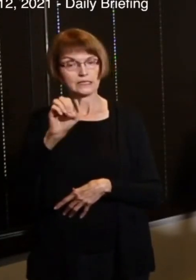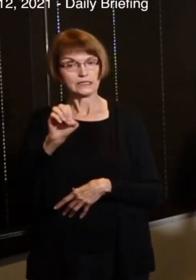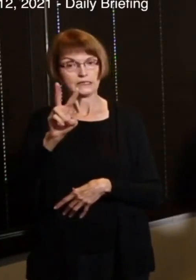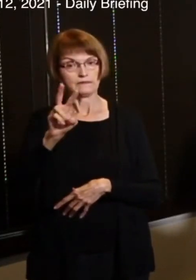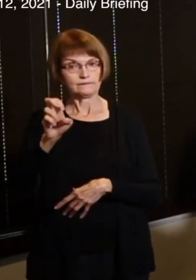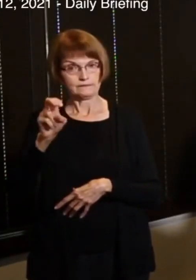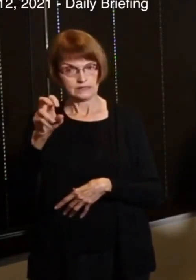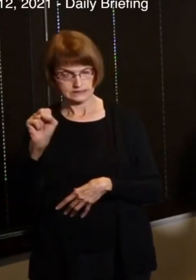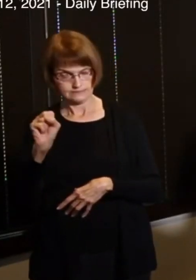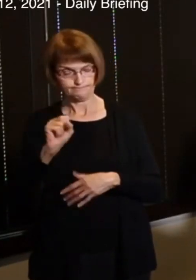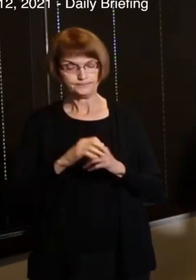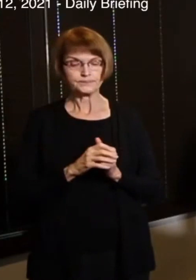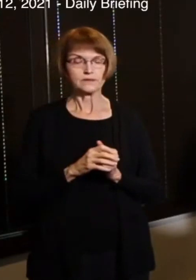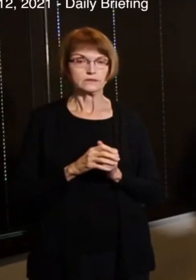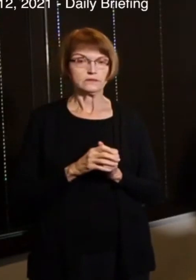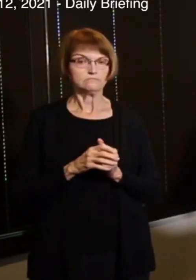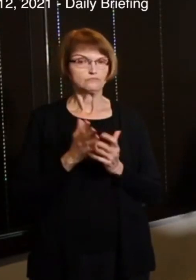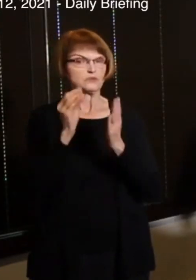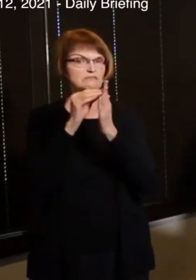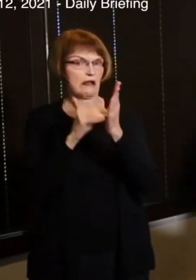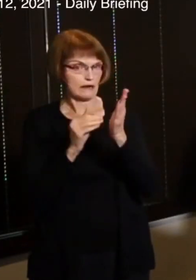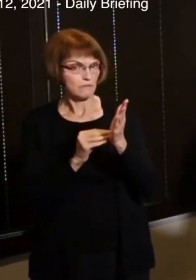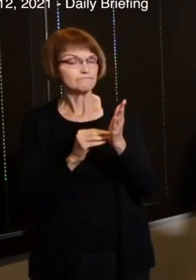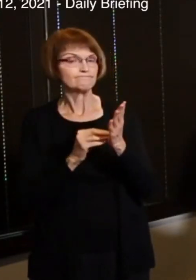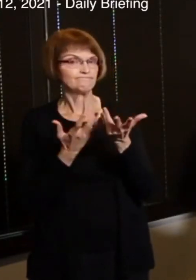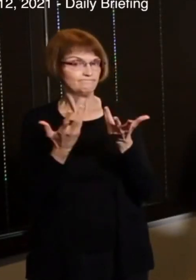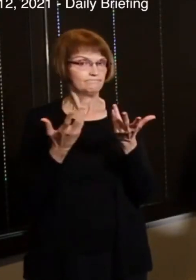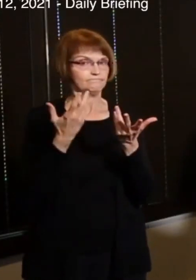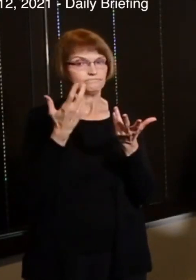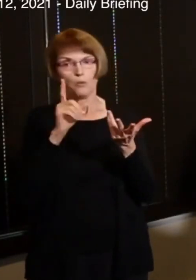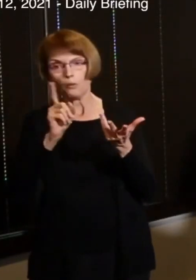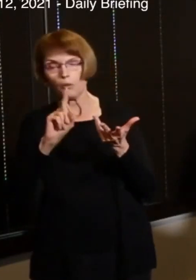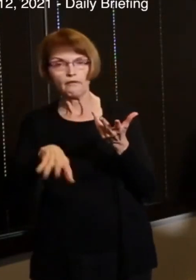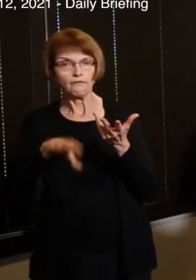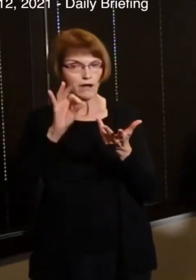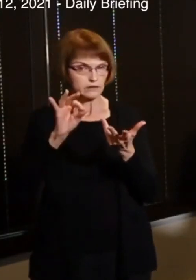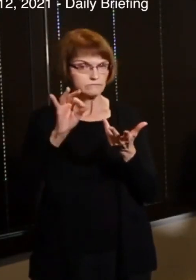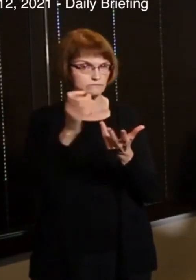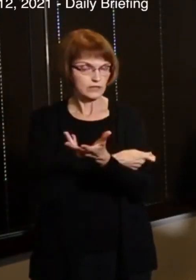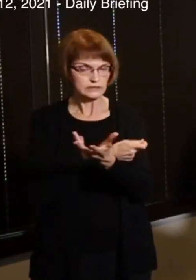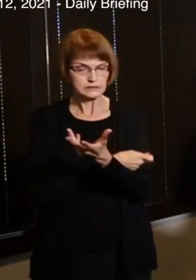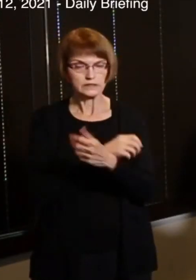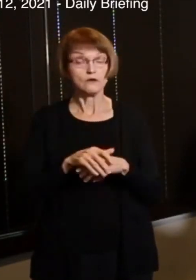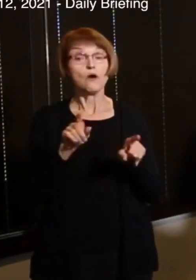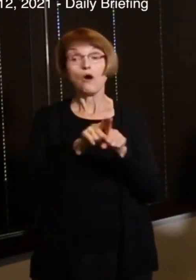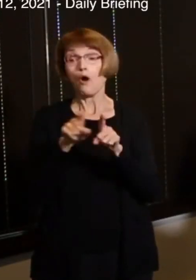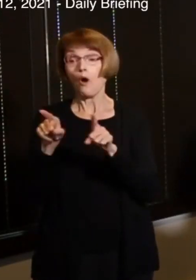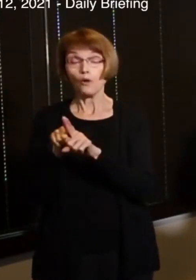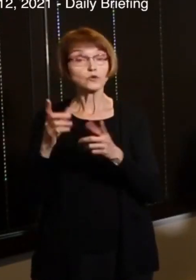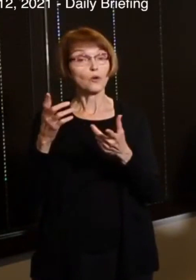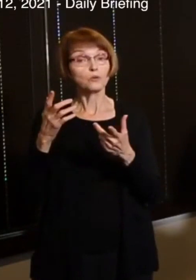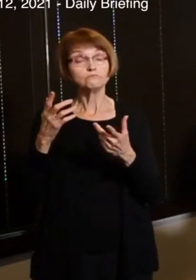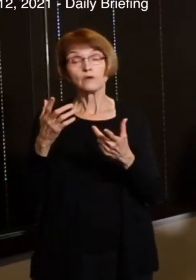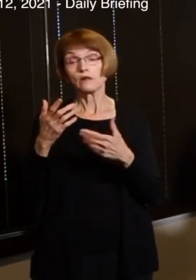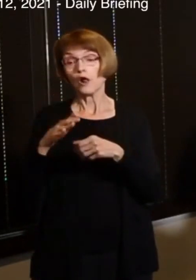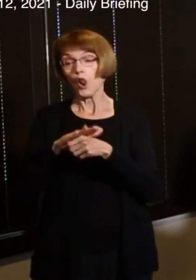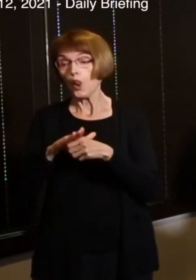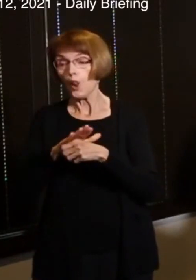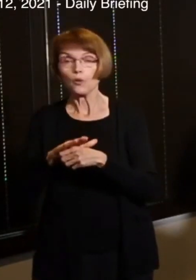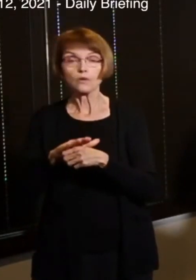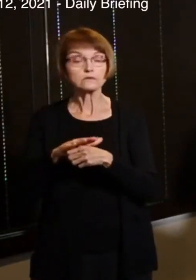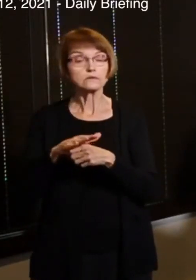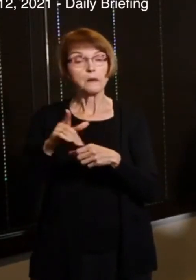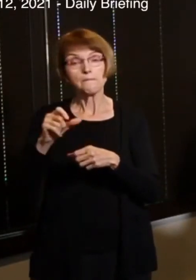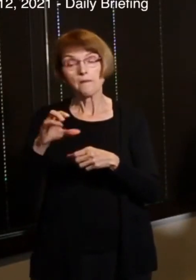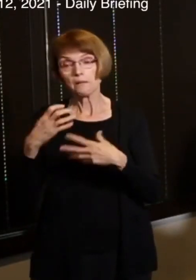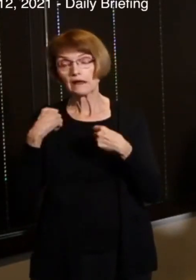covidvaccine.mo.gov/events. So in addition to those larger events, you can find vaccine through your healthcare provider, local public health